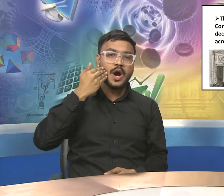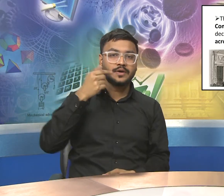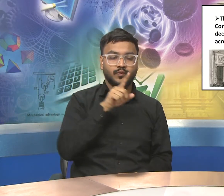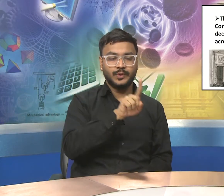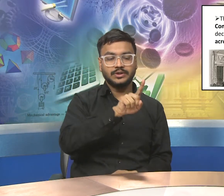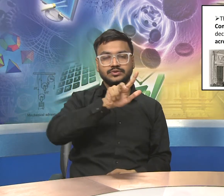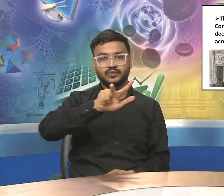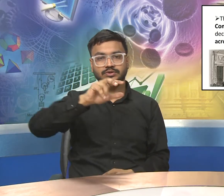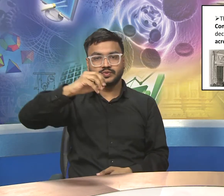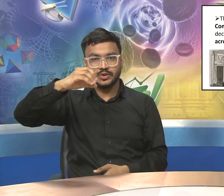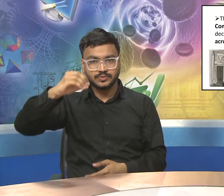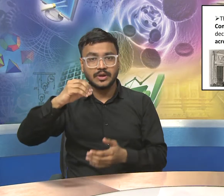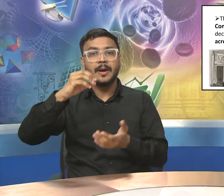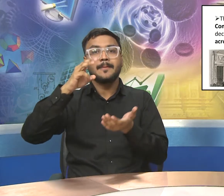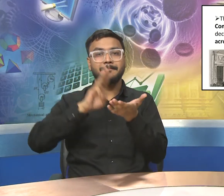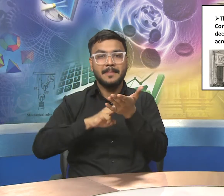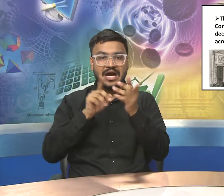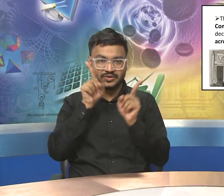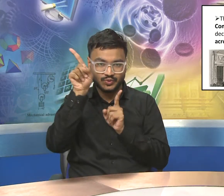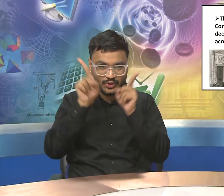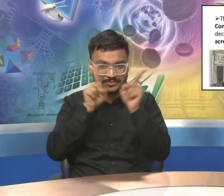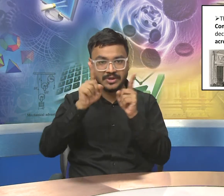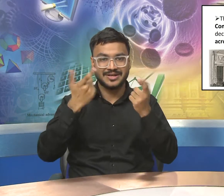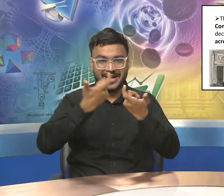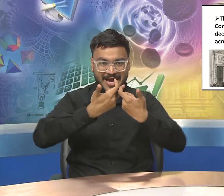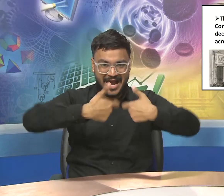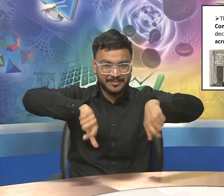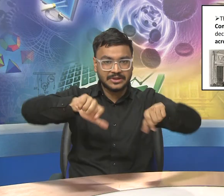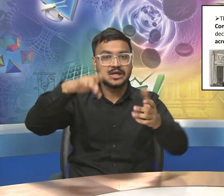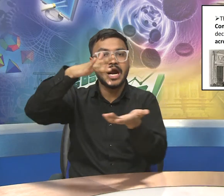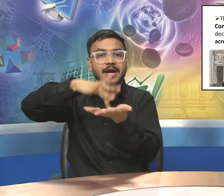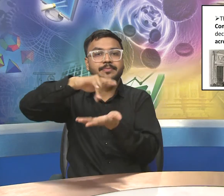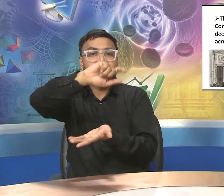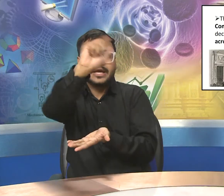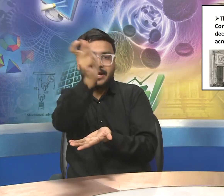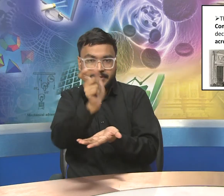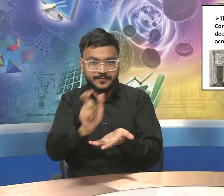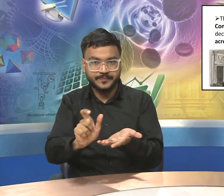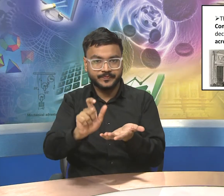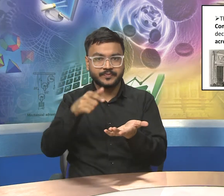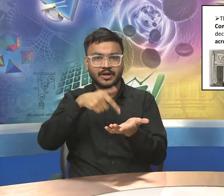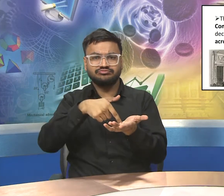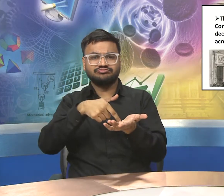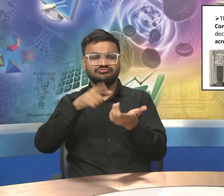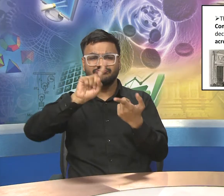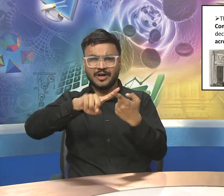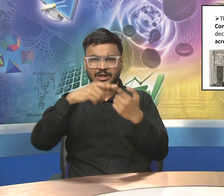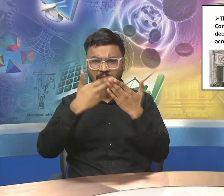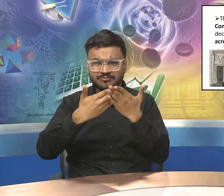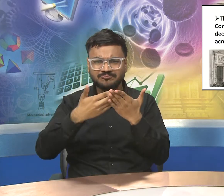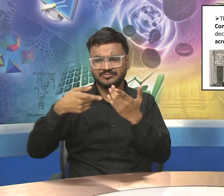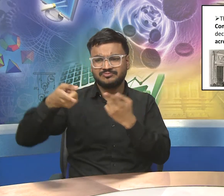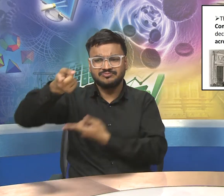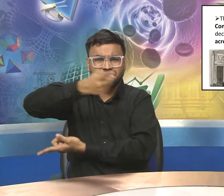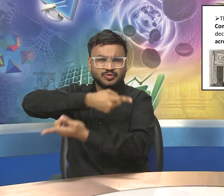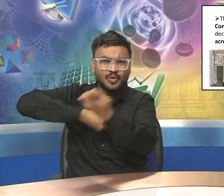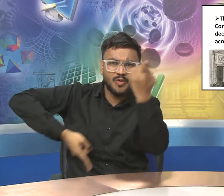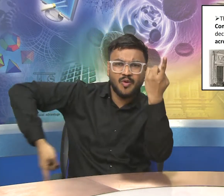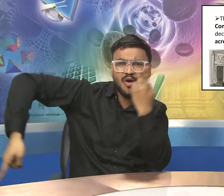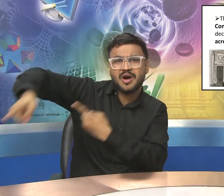This was influenced by the 1880 Milan Conference in Italy,